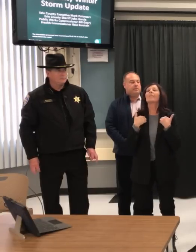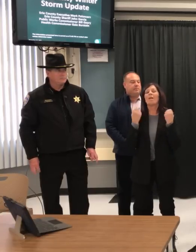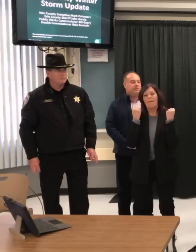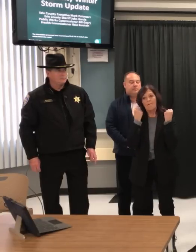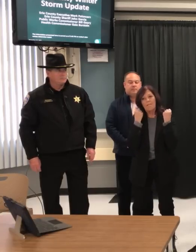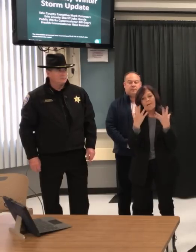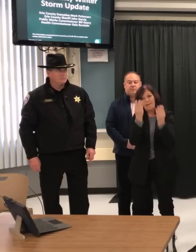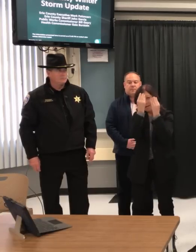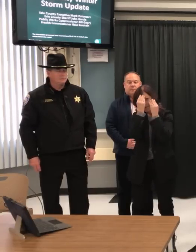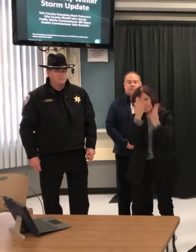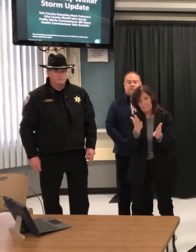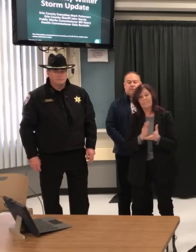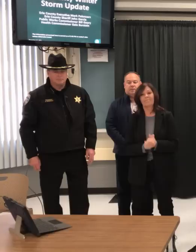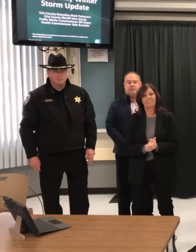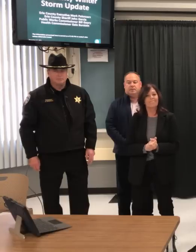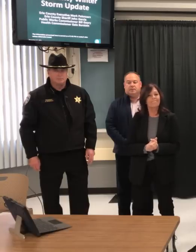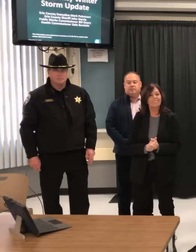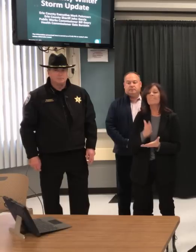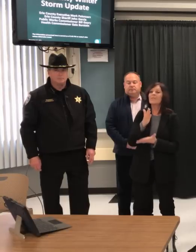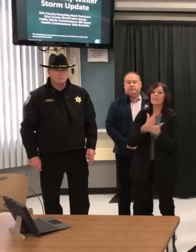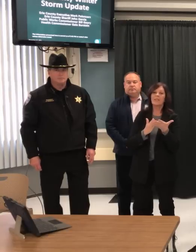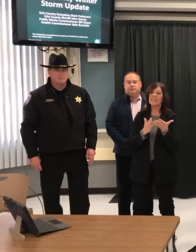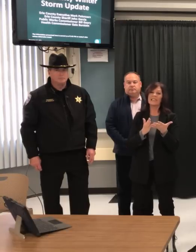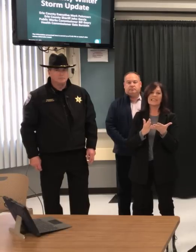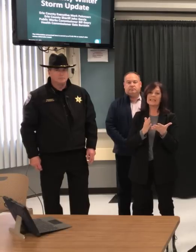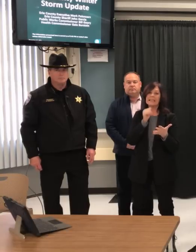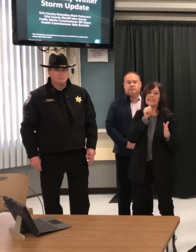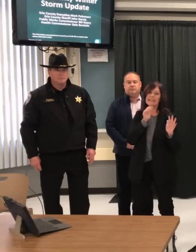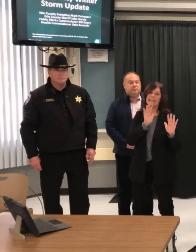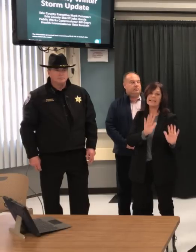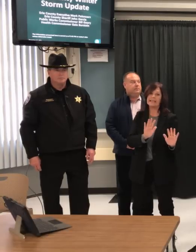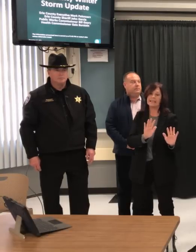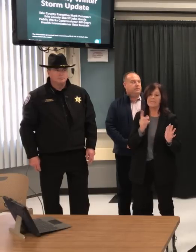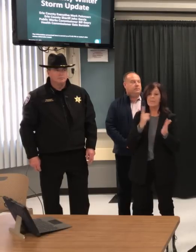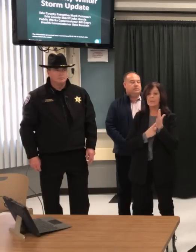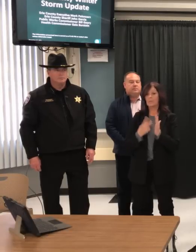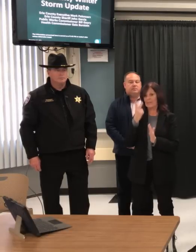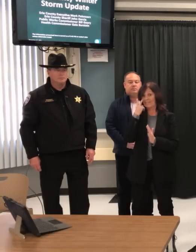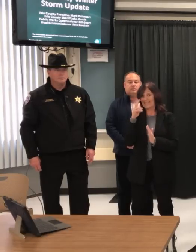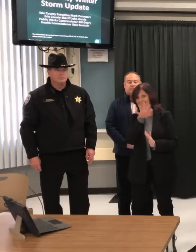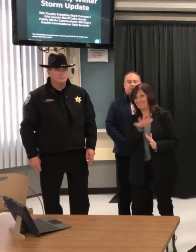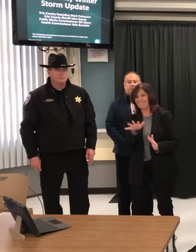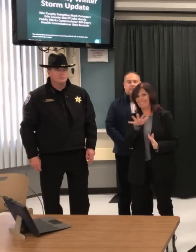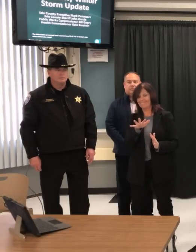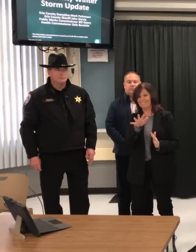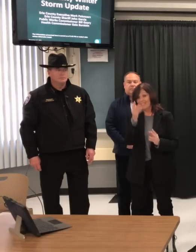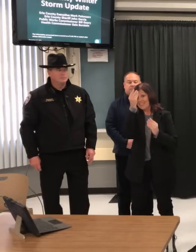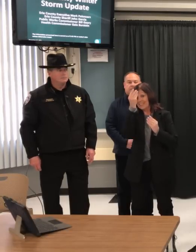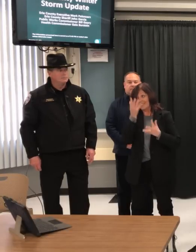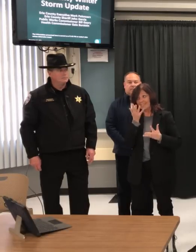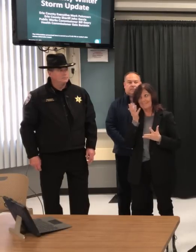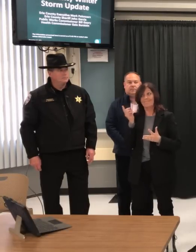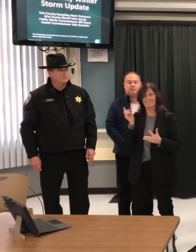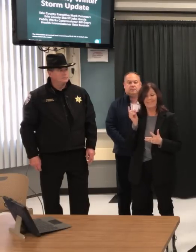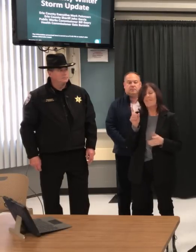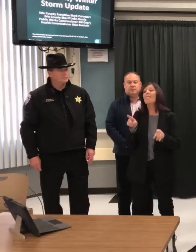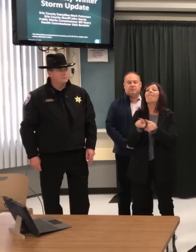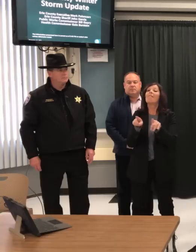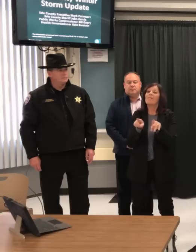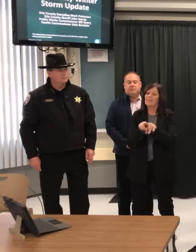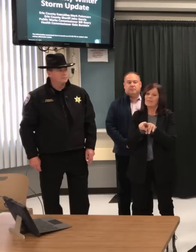of information to share, some of it not so good from what we're seeing in the field and information we've received recently, and